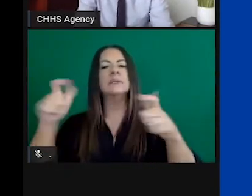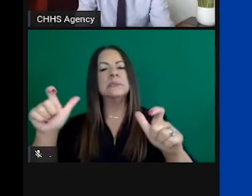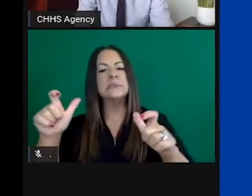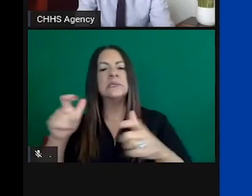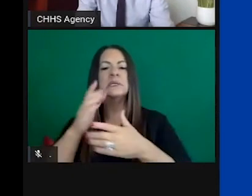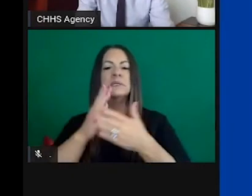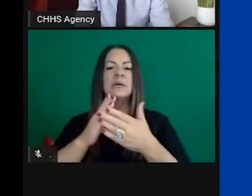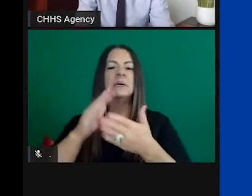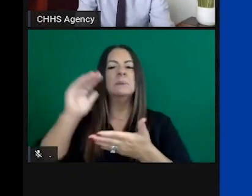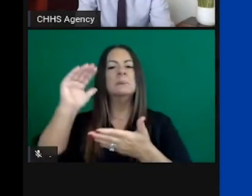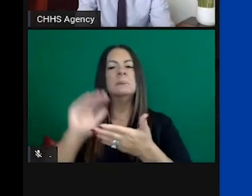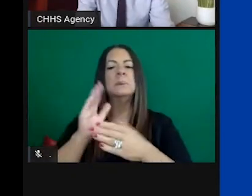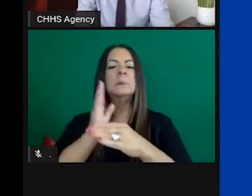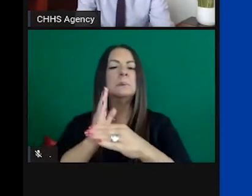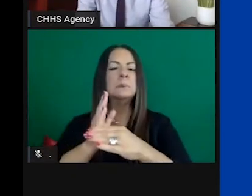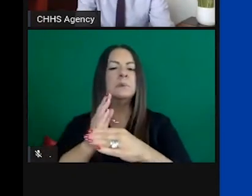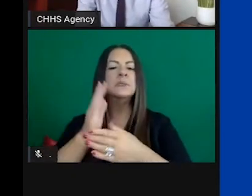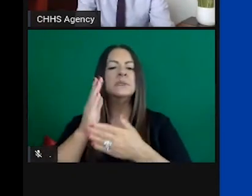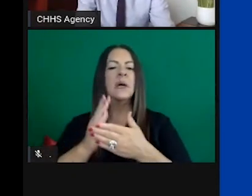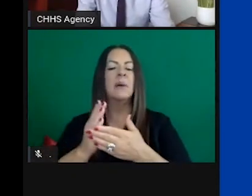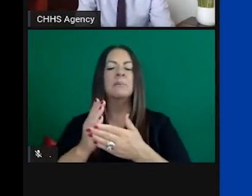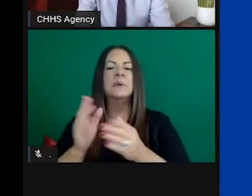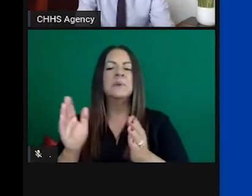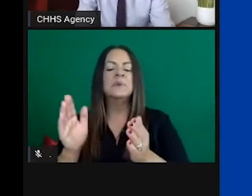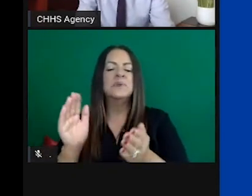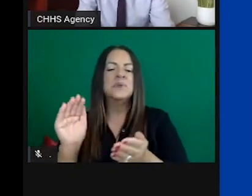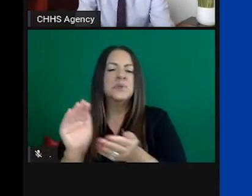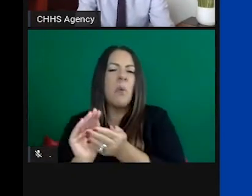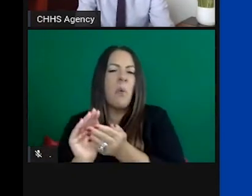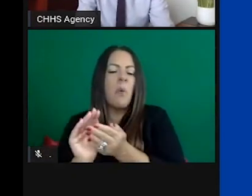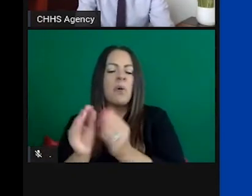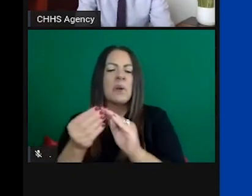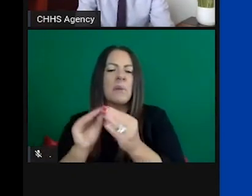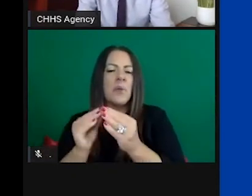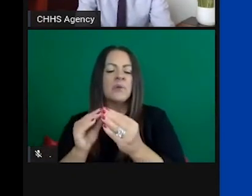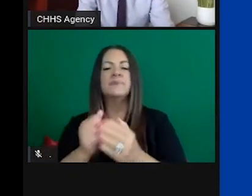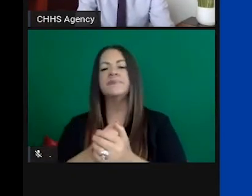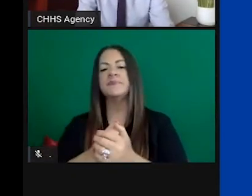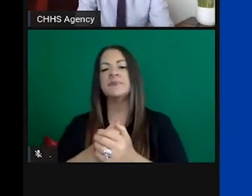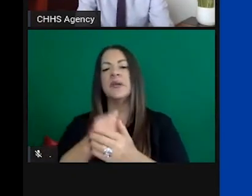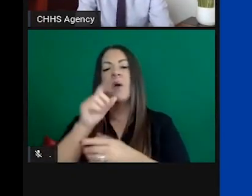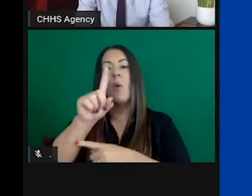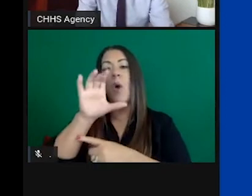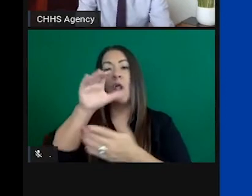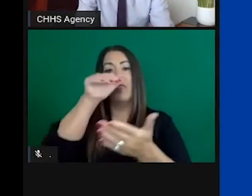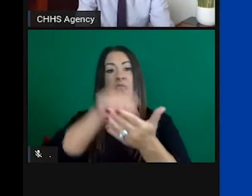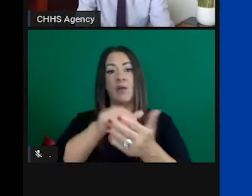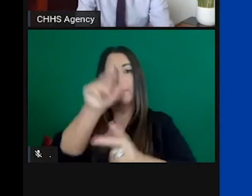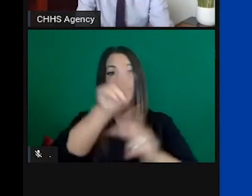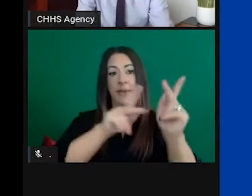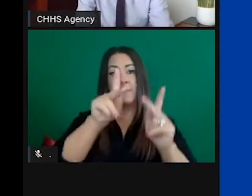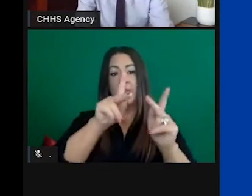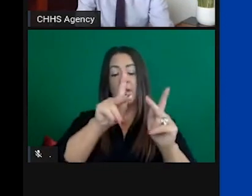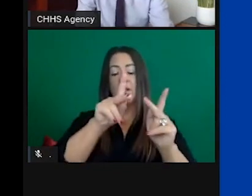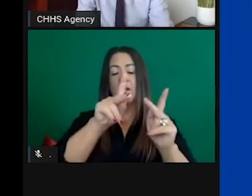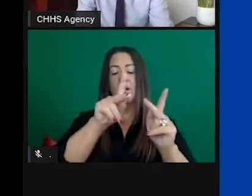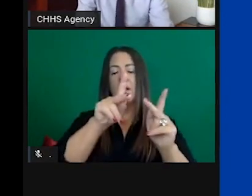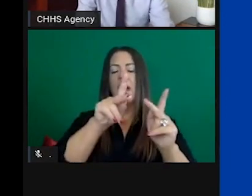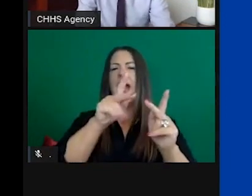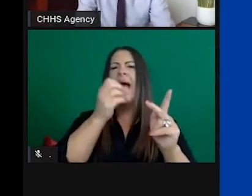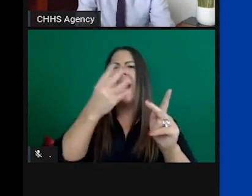we track are new cases per day, over 100,000 people population, and then